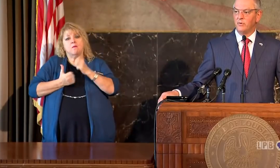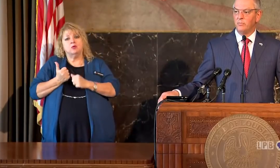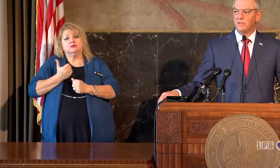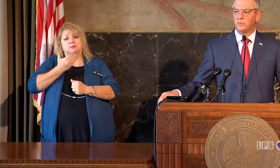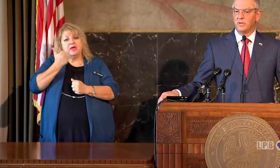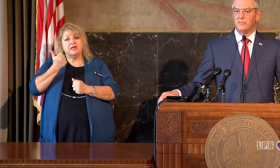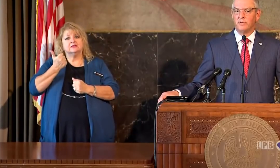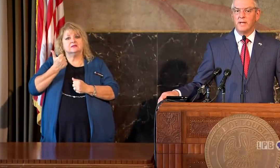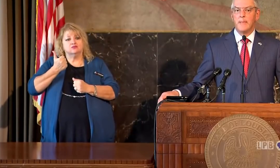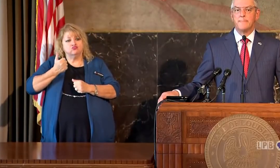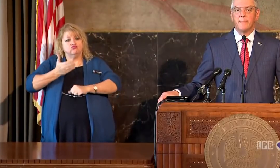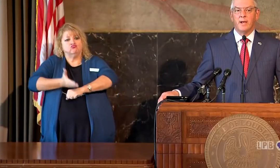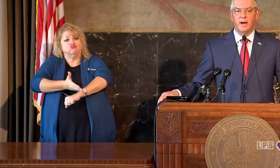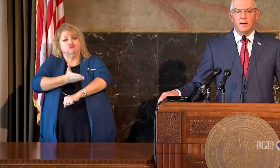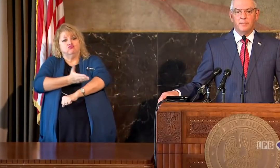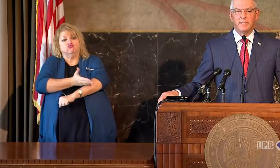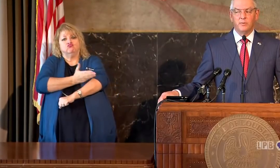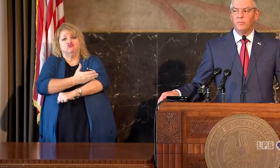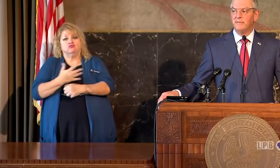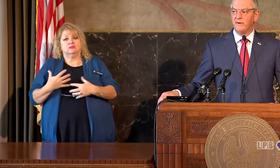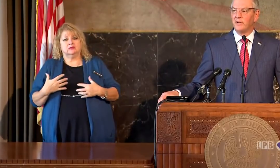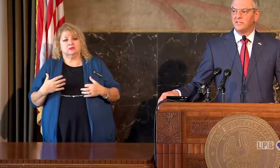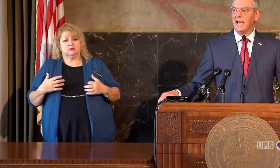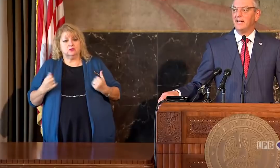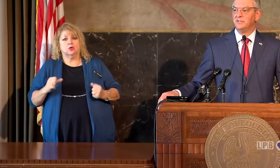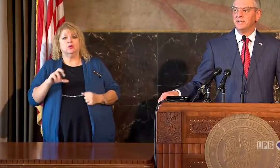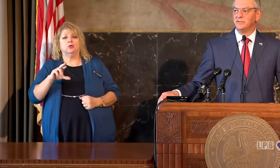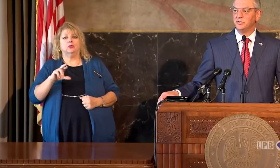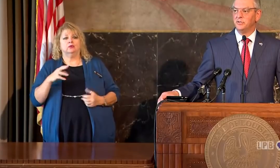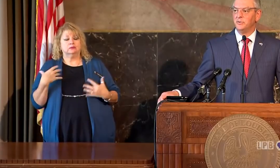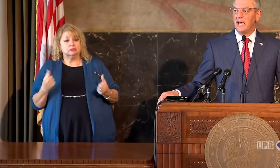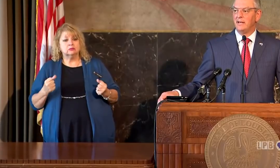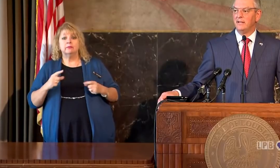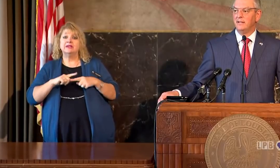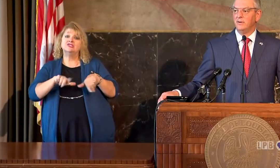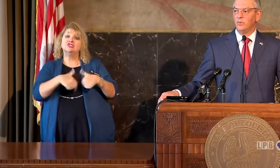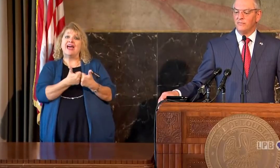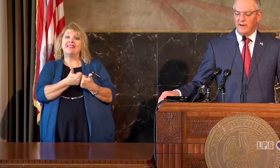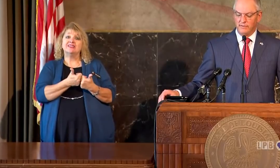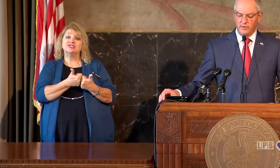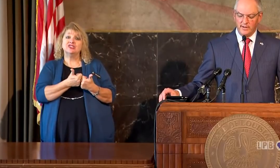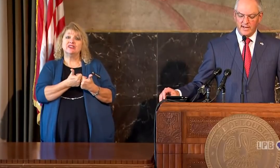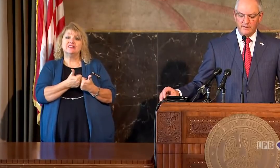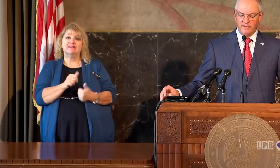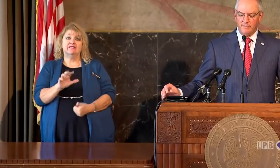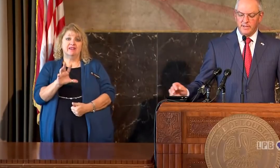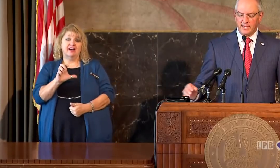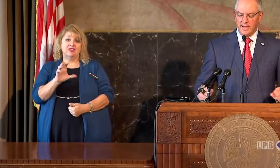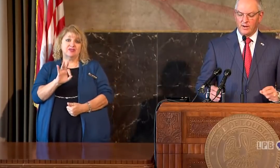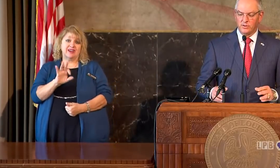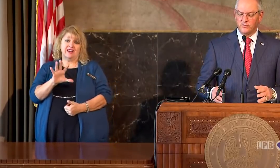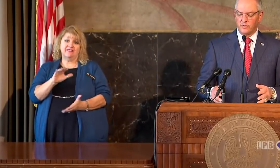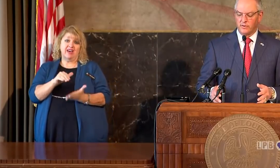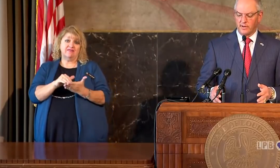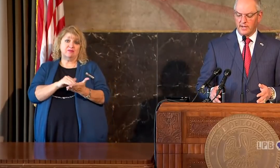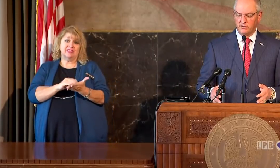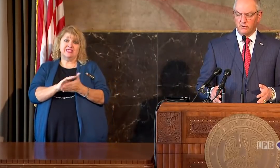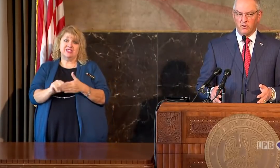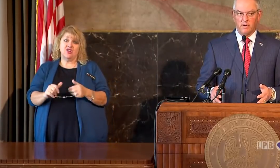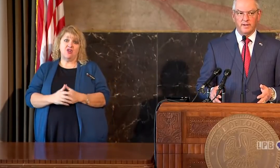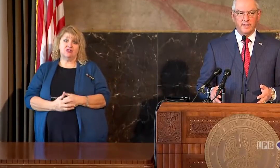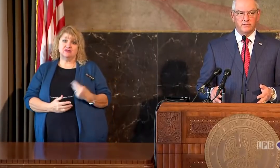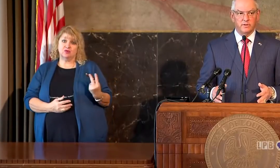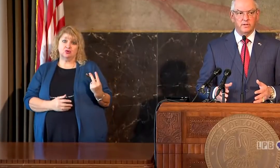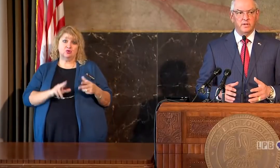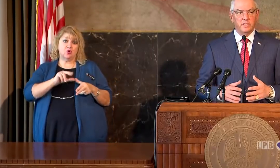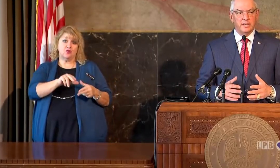complete and robust recovery. But it will be very challenging to do that with $595 million for Hurricanes